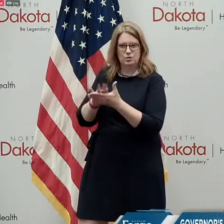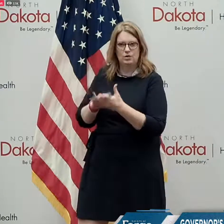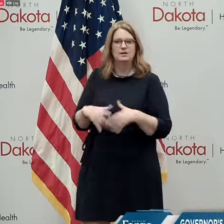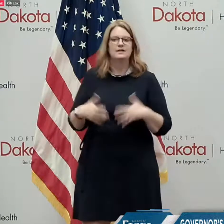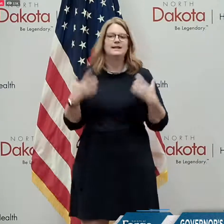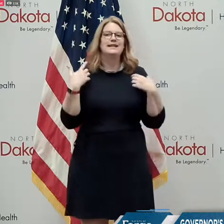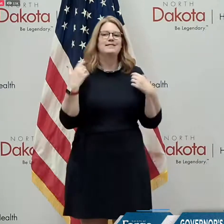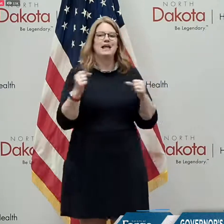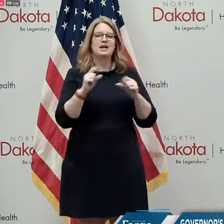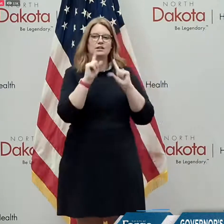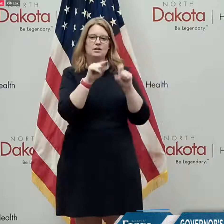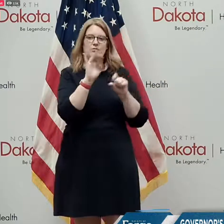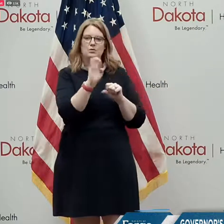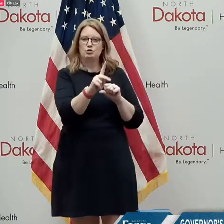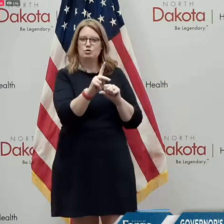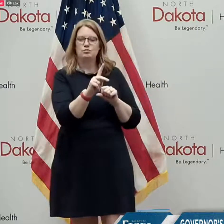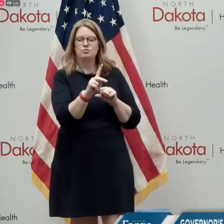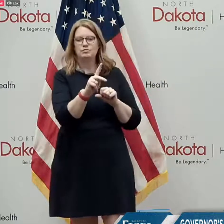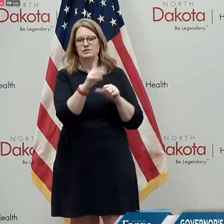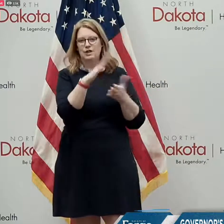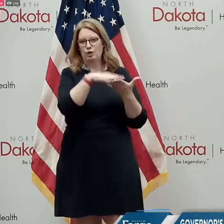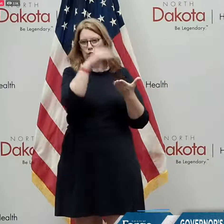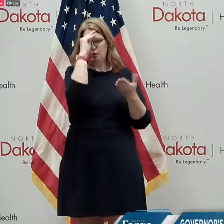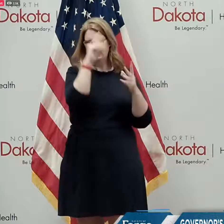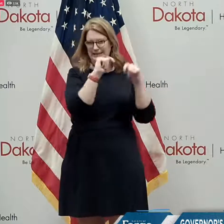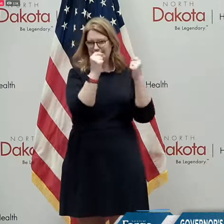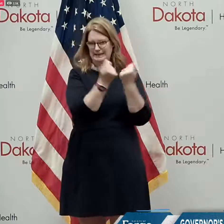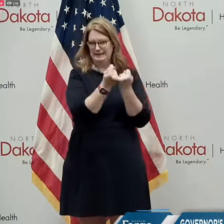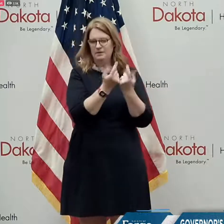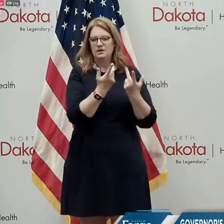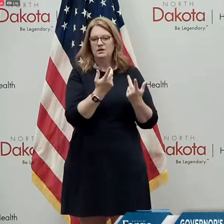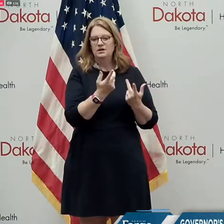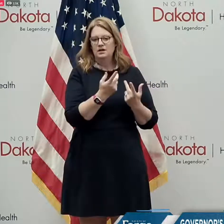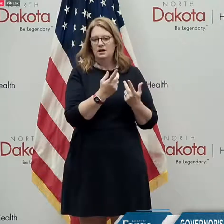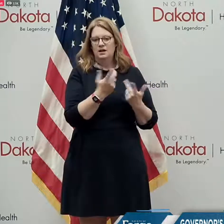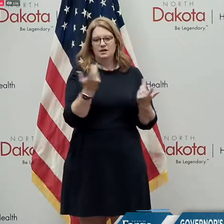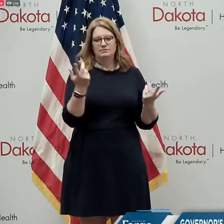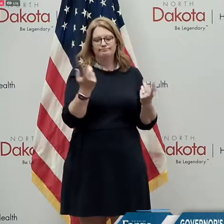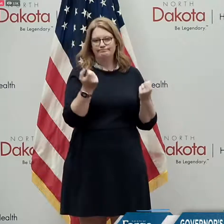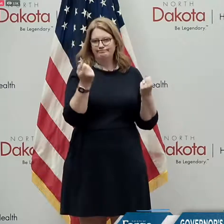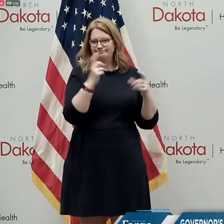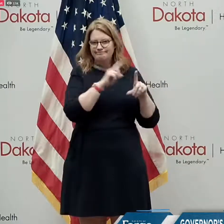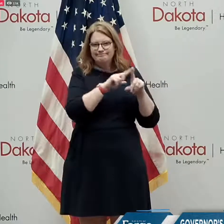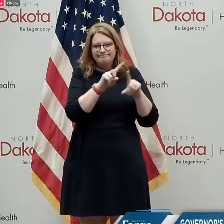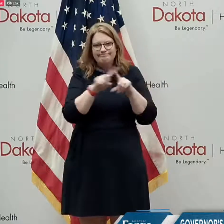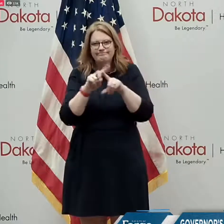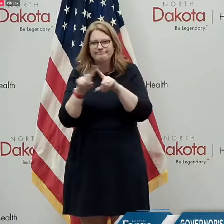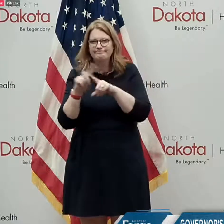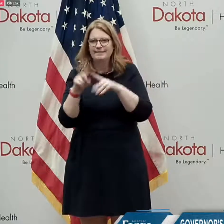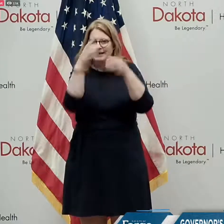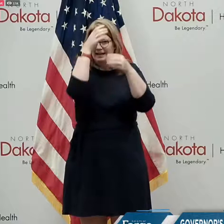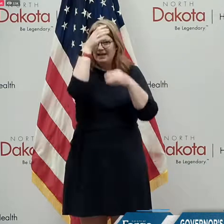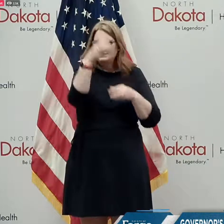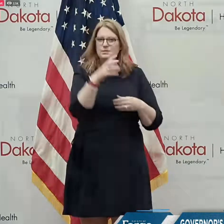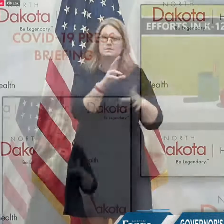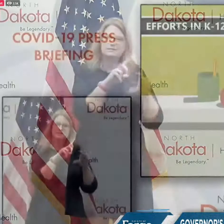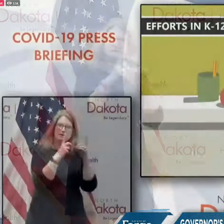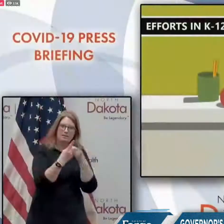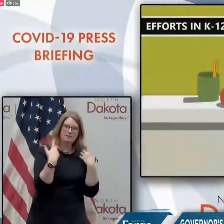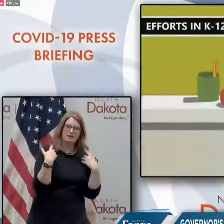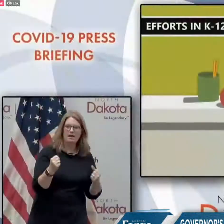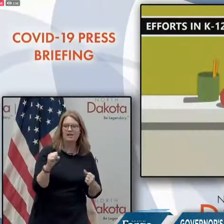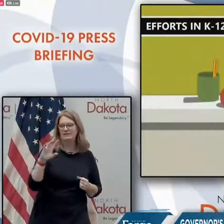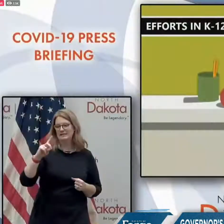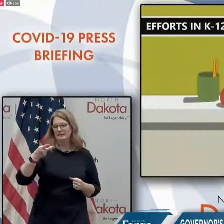Healthy Return to Learning Team. And this is a diverse set of subject matters and experts, the Department of Health and